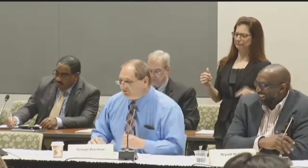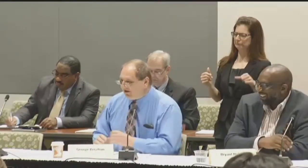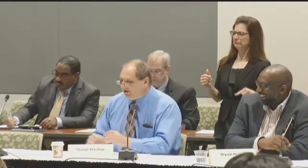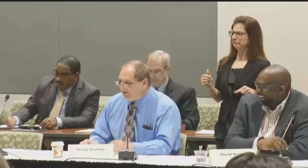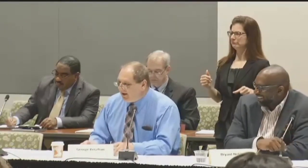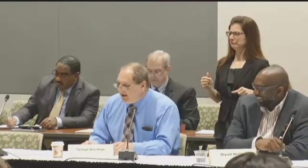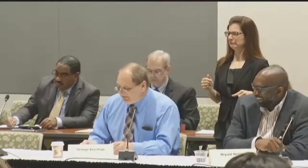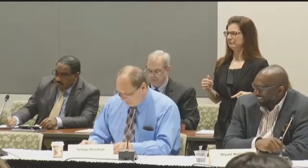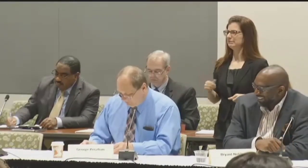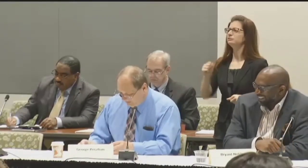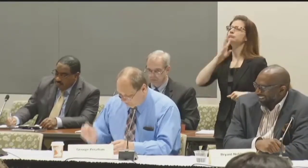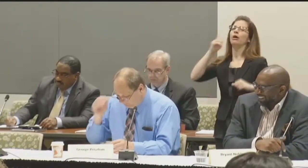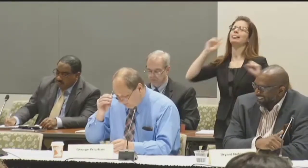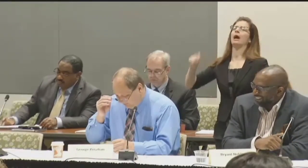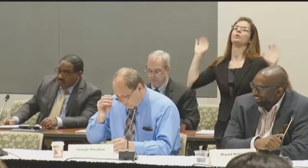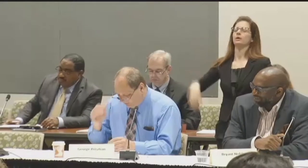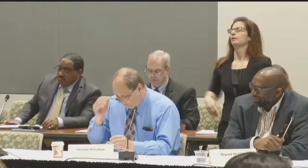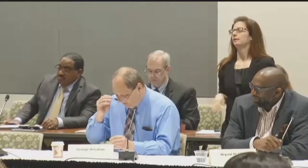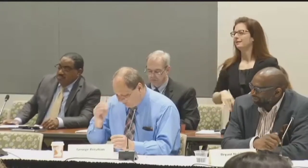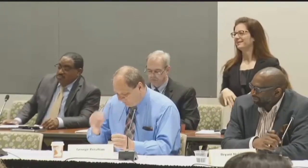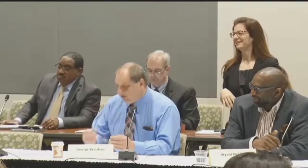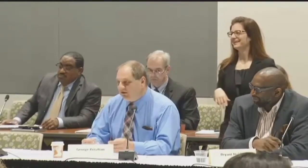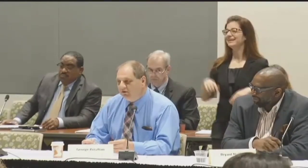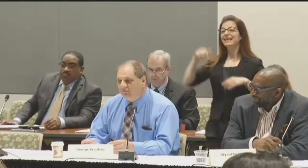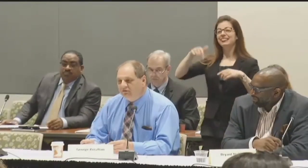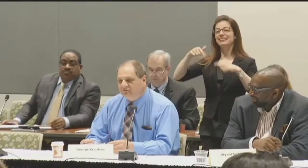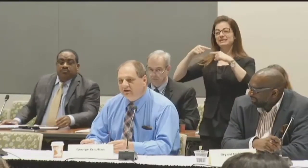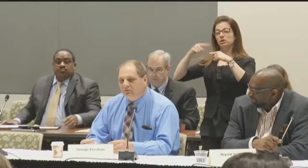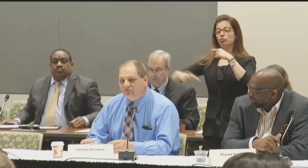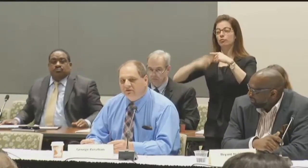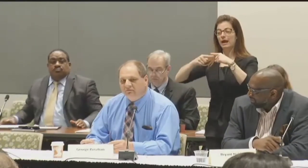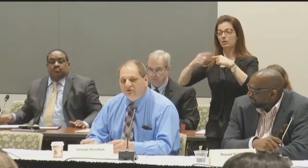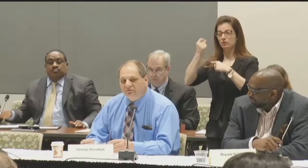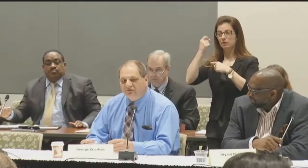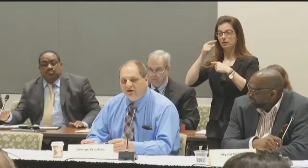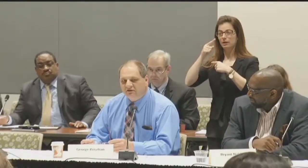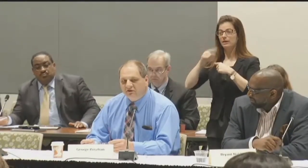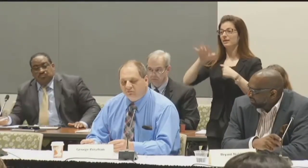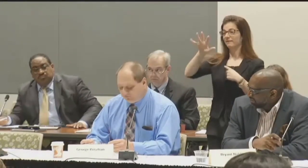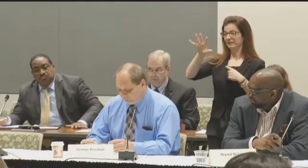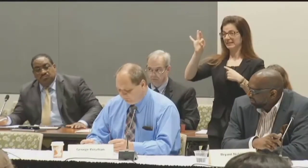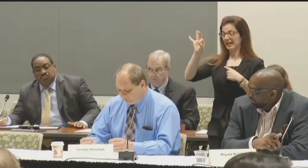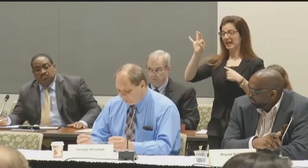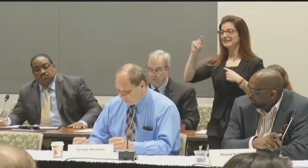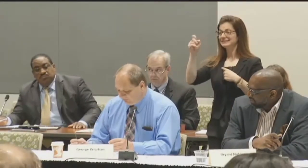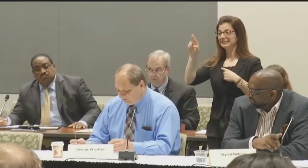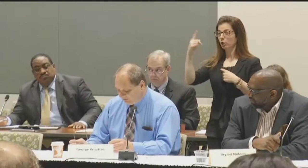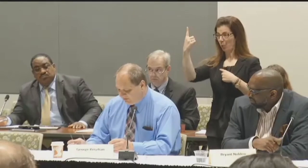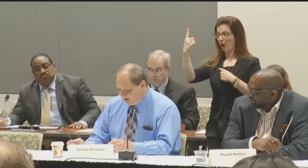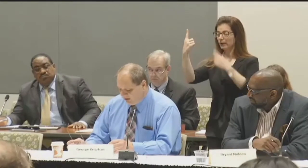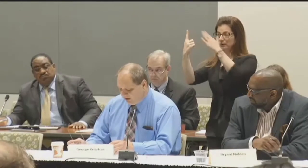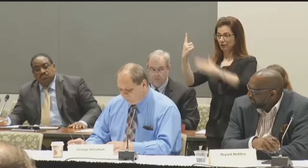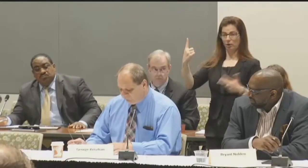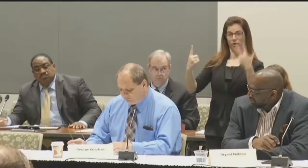I'll just talk up. So in this round here, we're only 3 of the samples of the 59 tier 1 samples that are greater